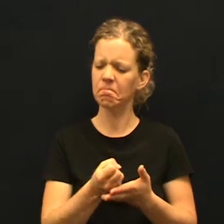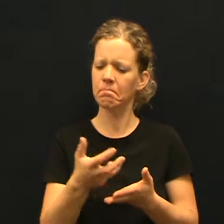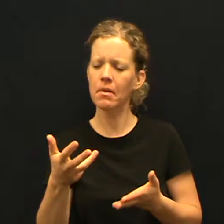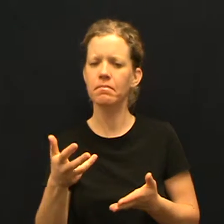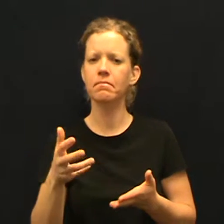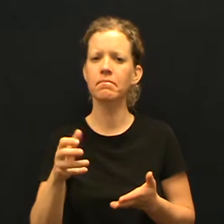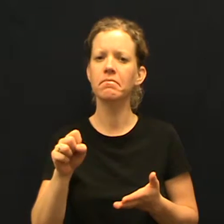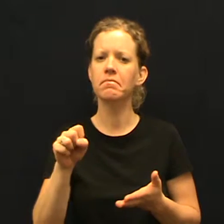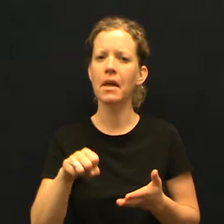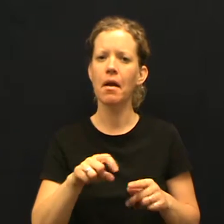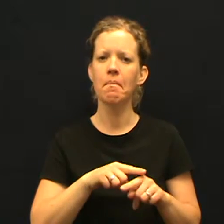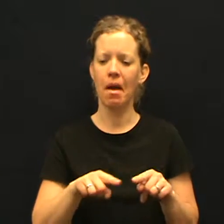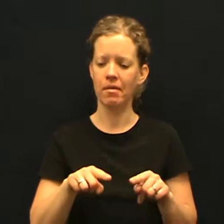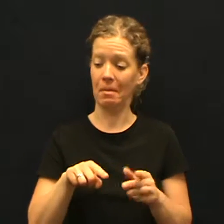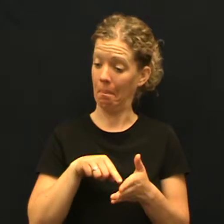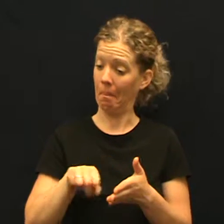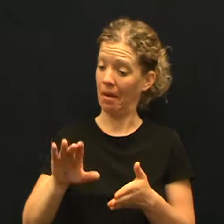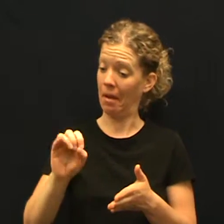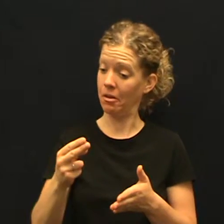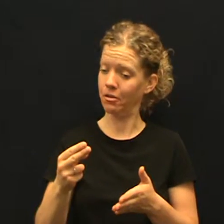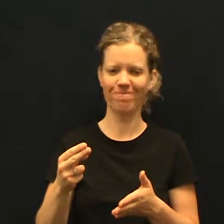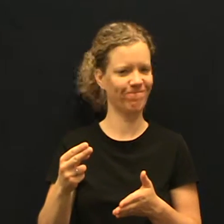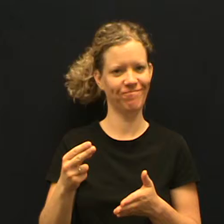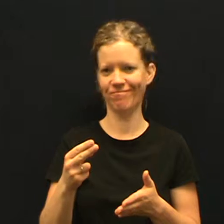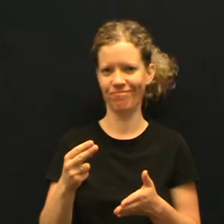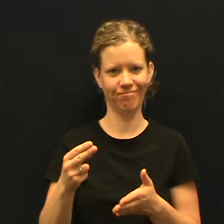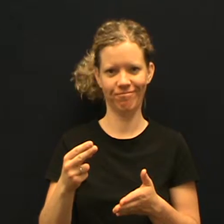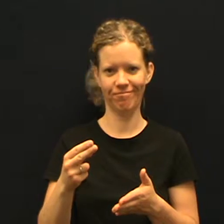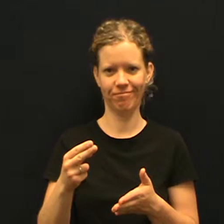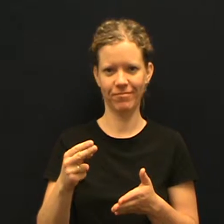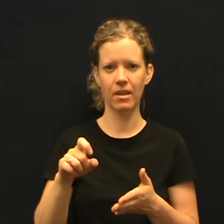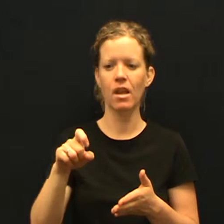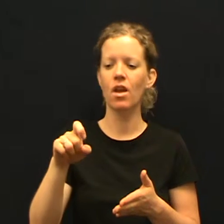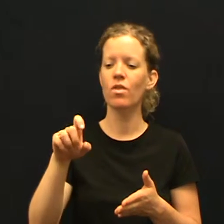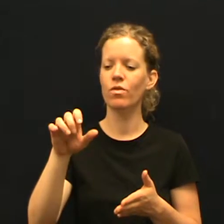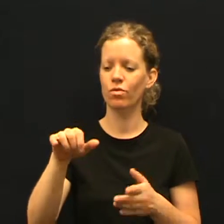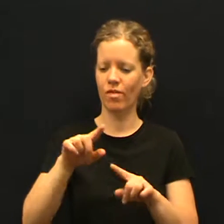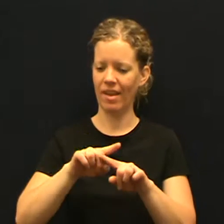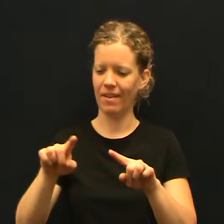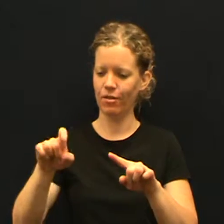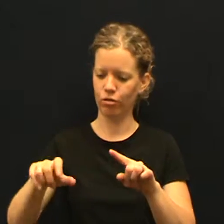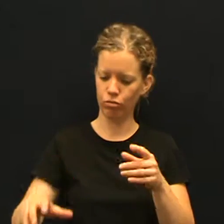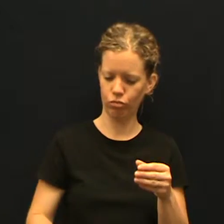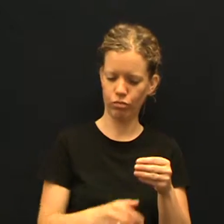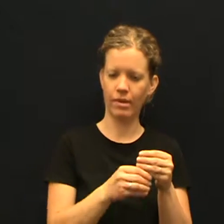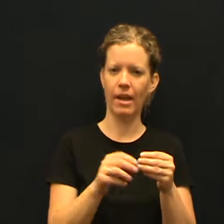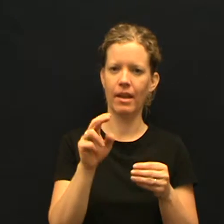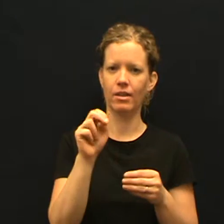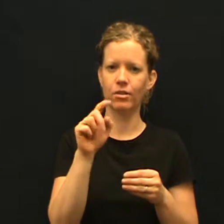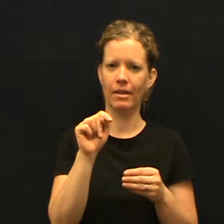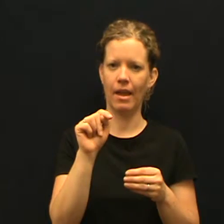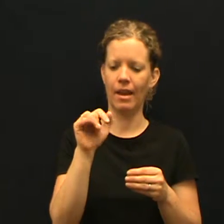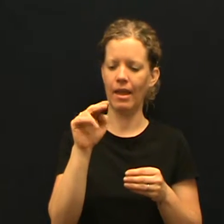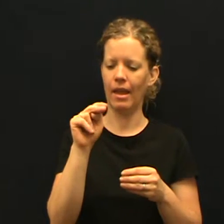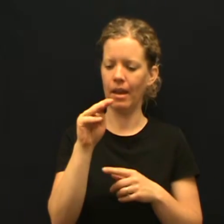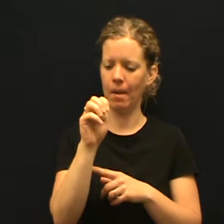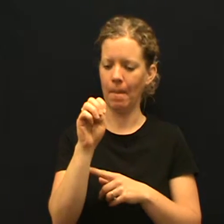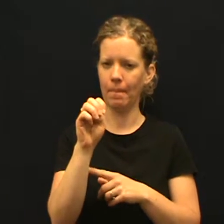didn't spend cash to do that. So we'll be adding that difference back to net income to arrive at cash flow from operations.